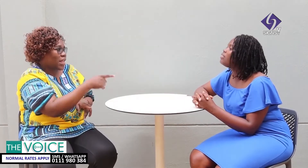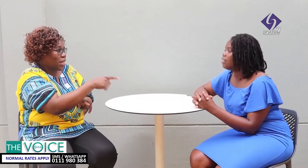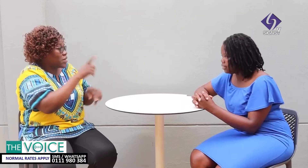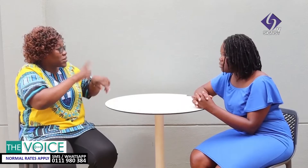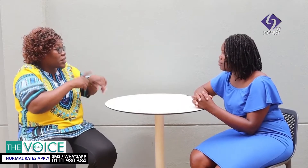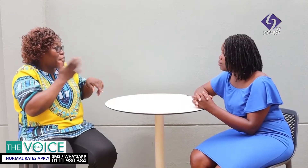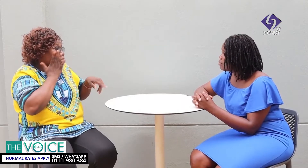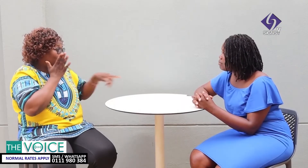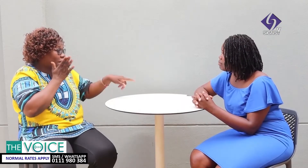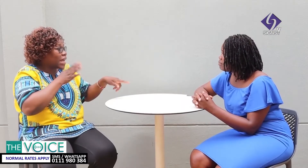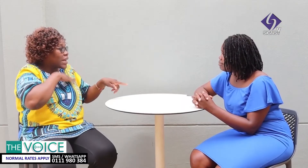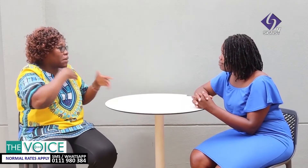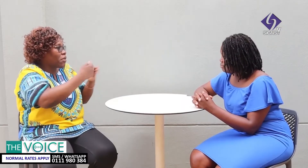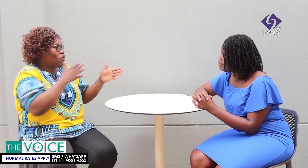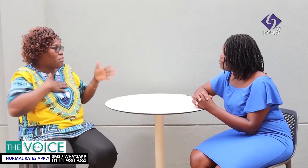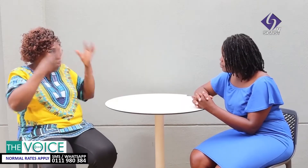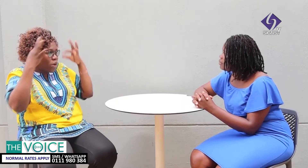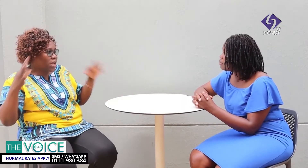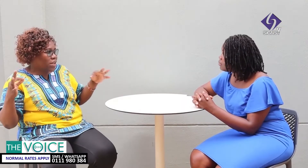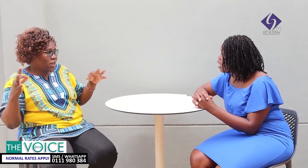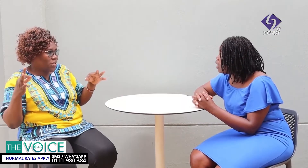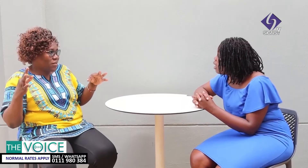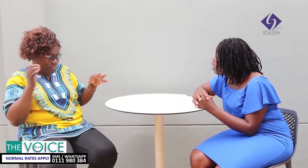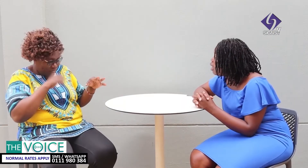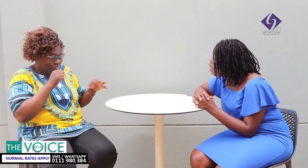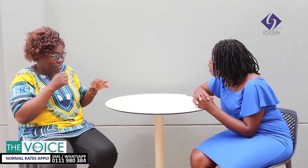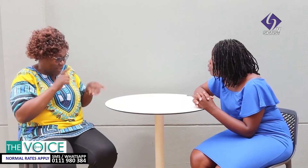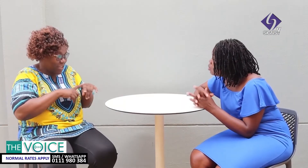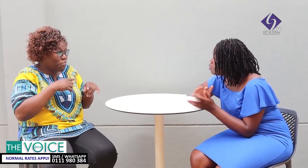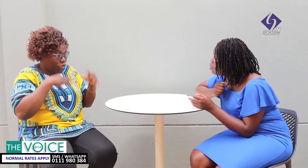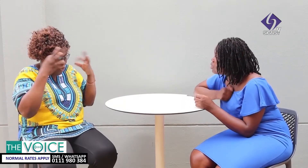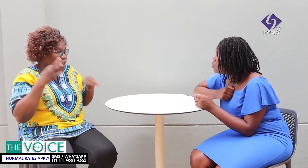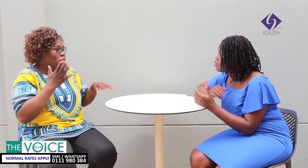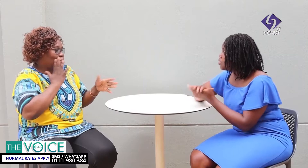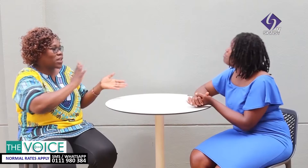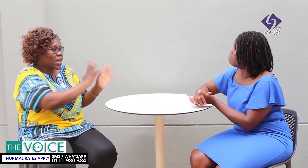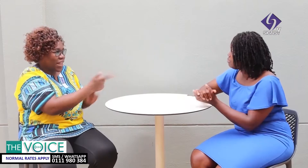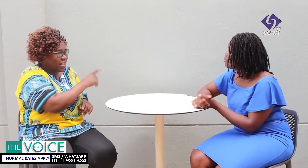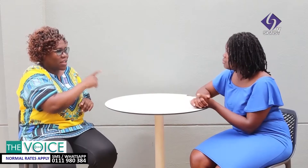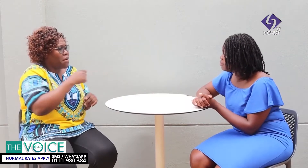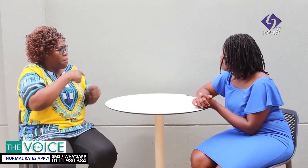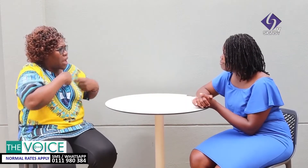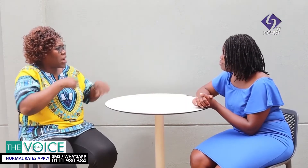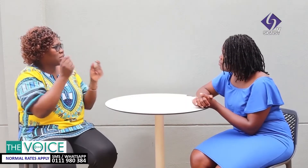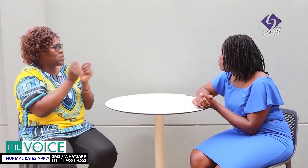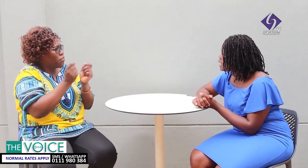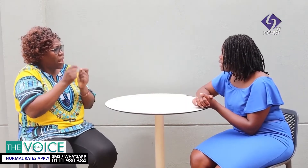before I wanted to do thing and work hard because I wanted to change my parents' life, but later I came to learn